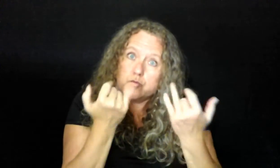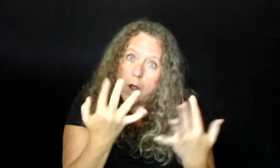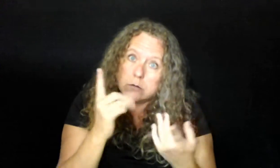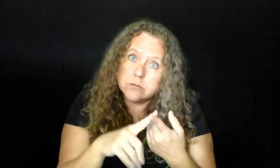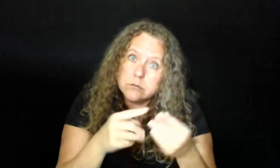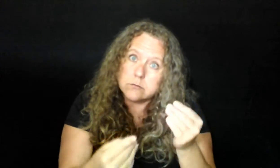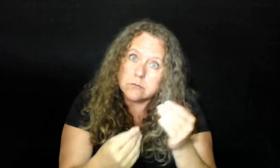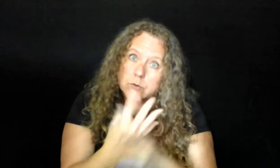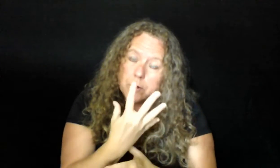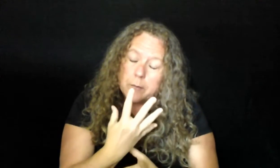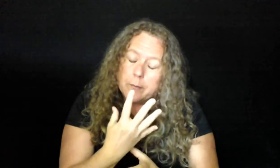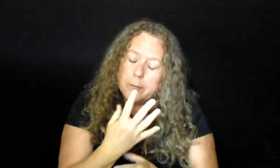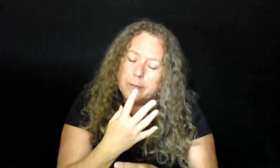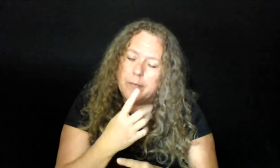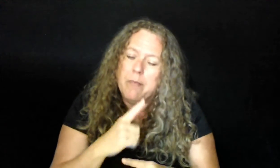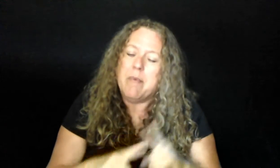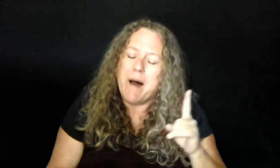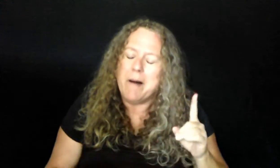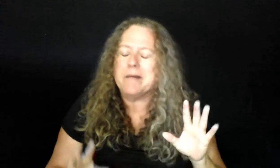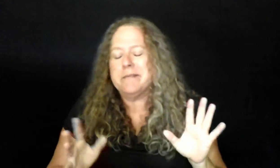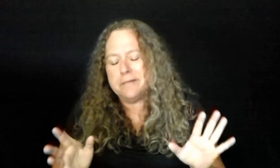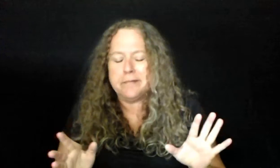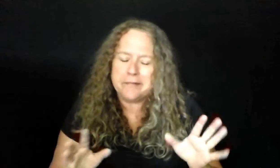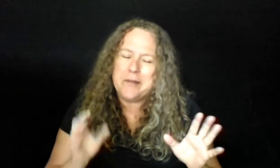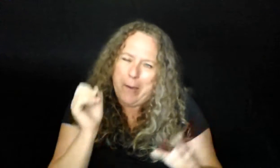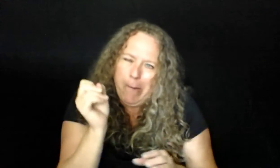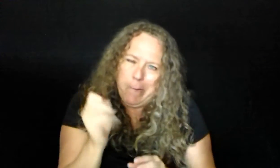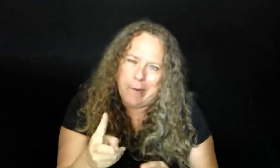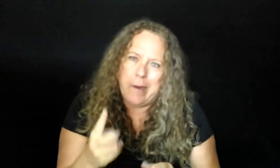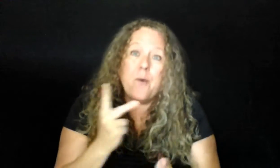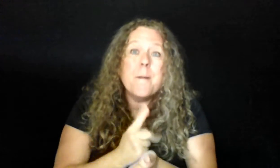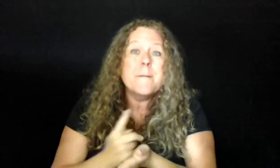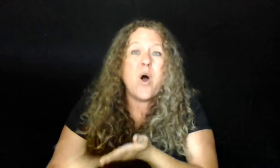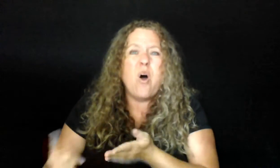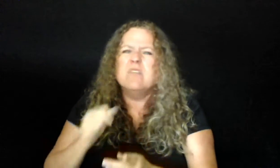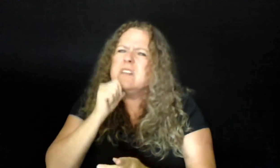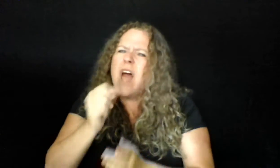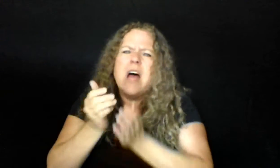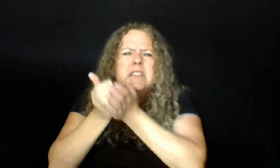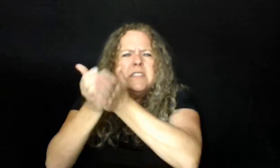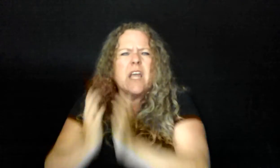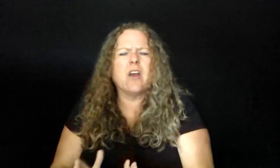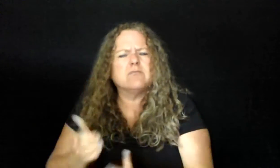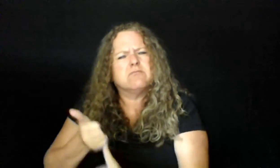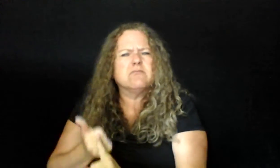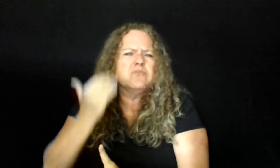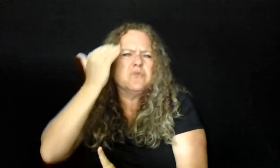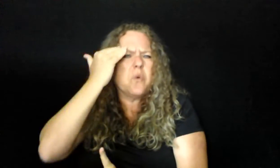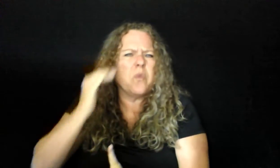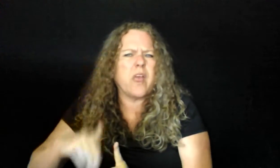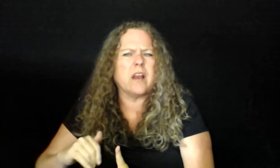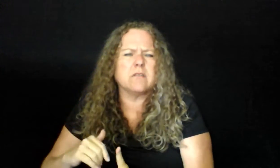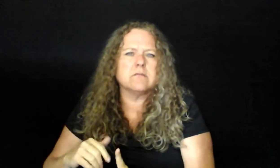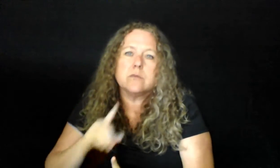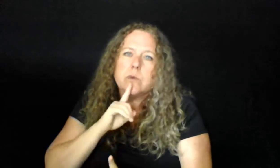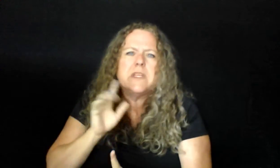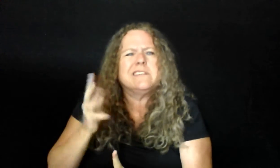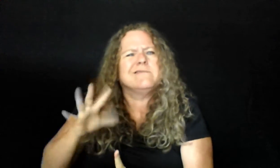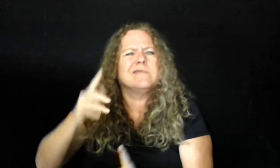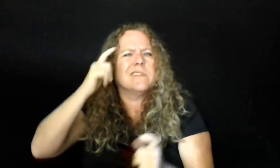actually kind of a cool I told you so, because the thing is, Paul's not a sailor. He knows that. He's self-aware. Paul's a pretty arrogant guy, but he's self-aware enough to